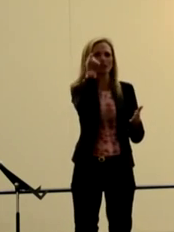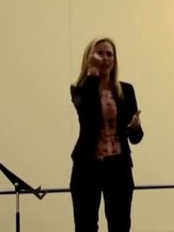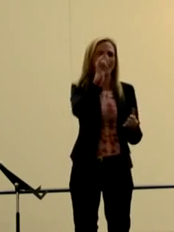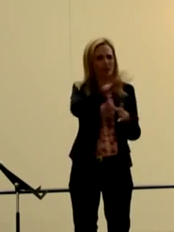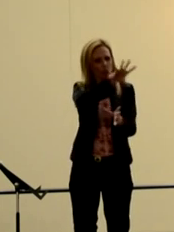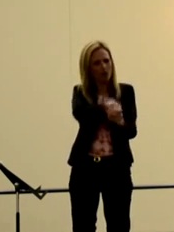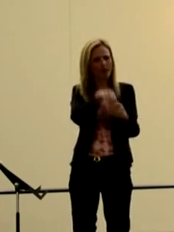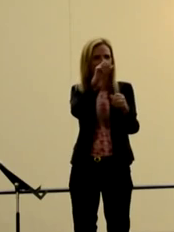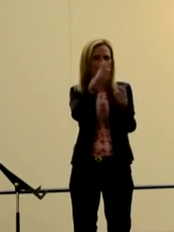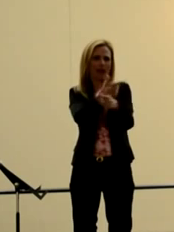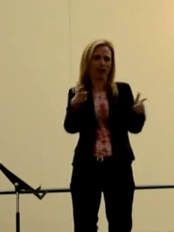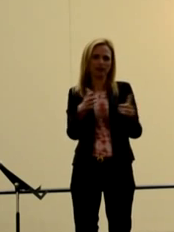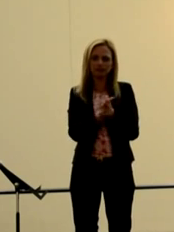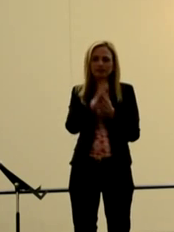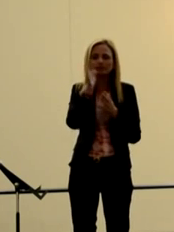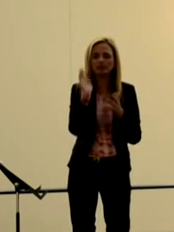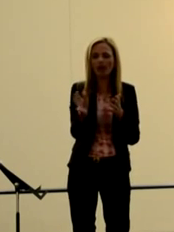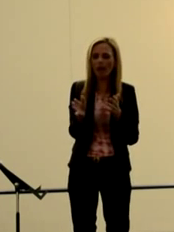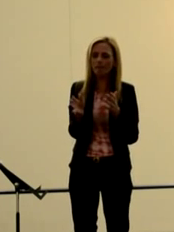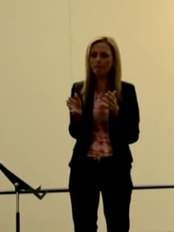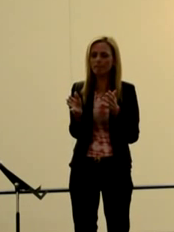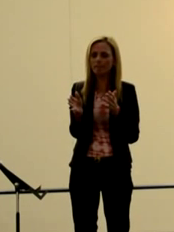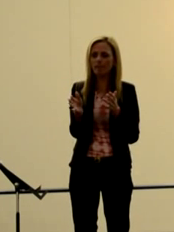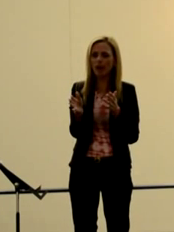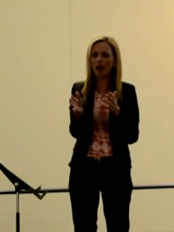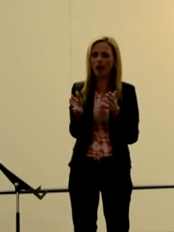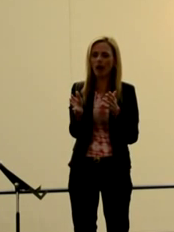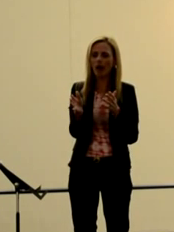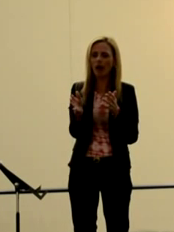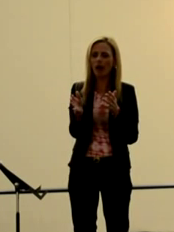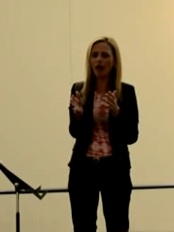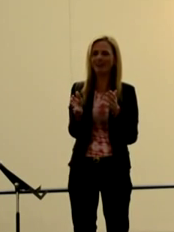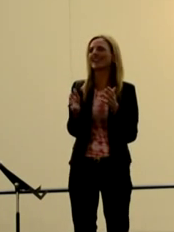that. So they need to understand that and get involved in that.